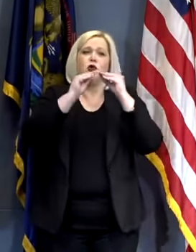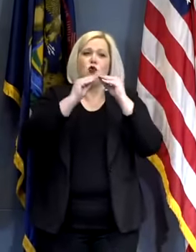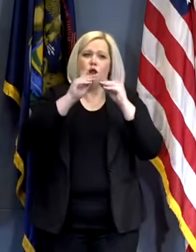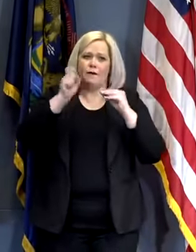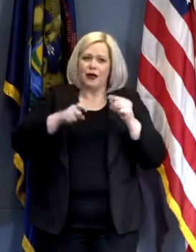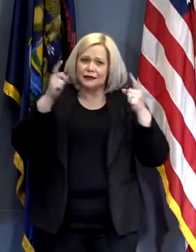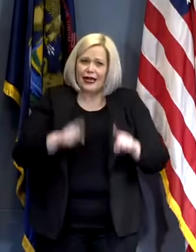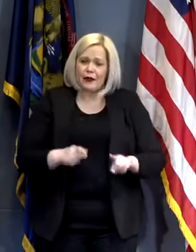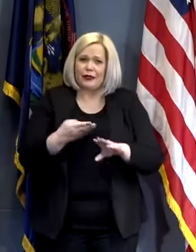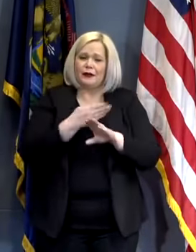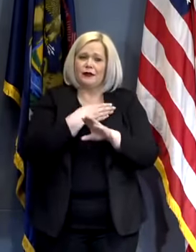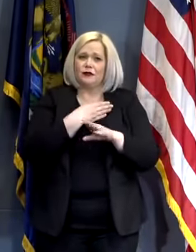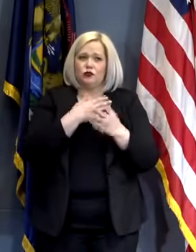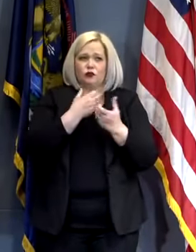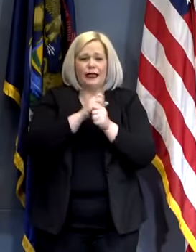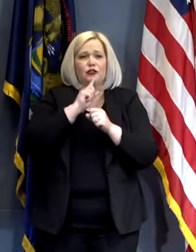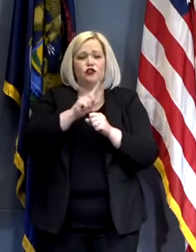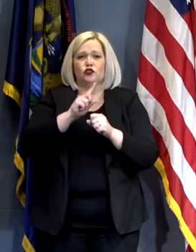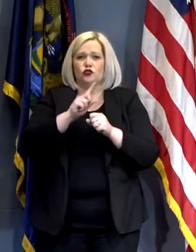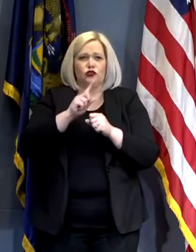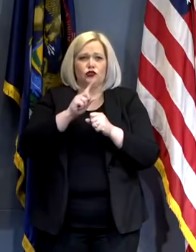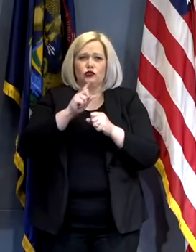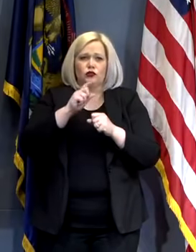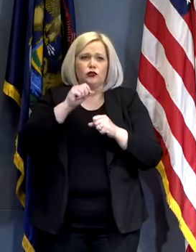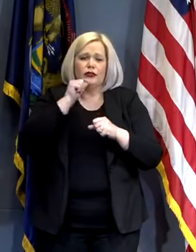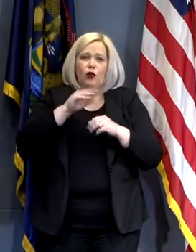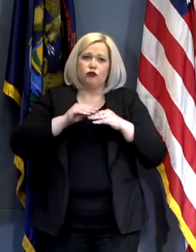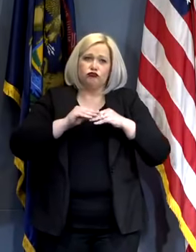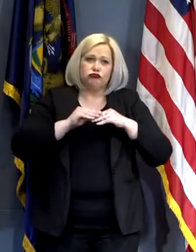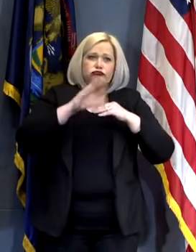safely reducing risk and re-engaging sectors